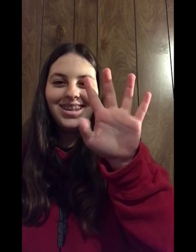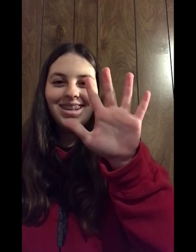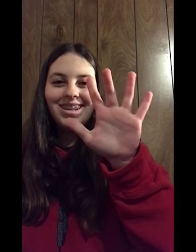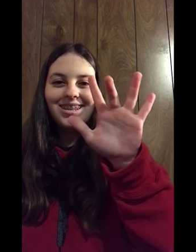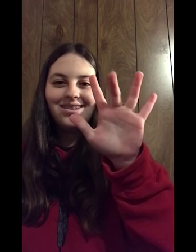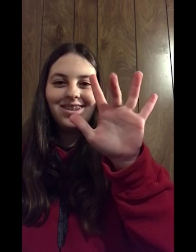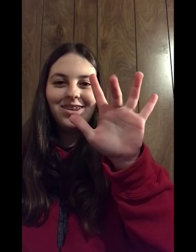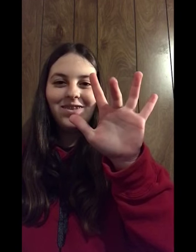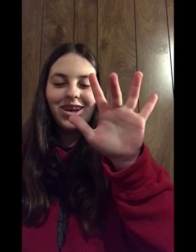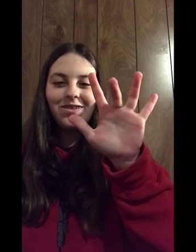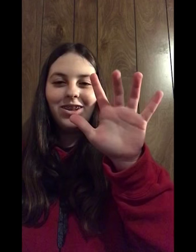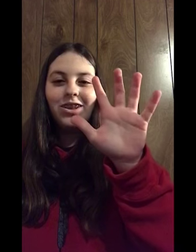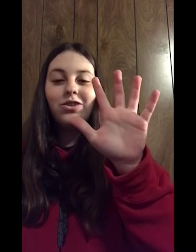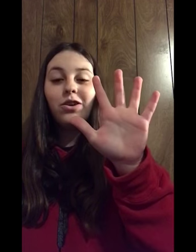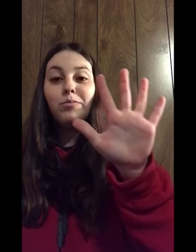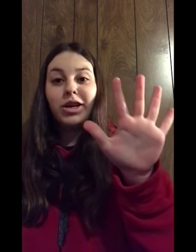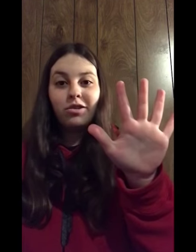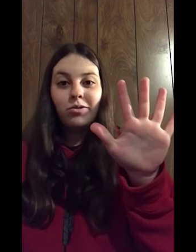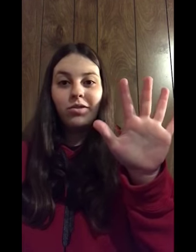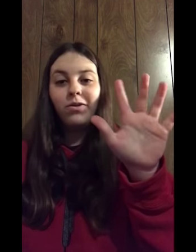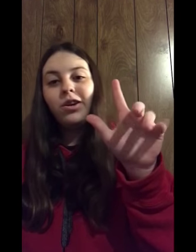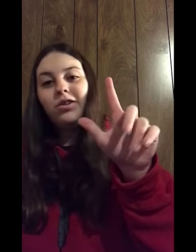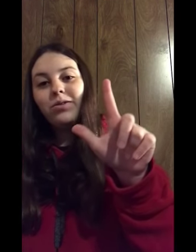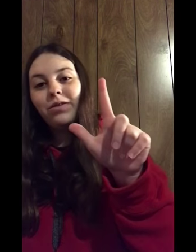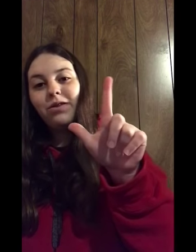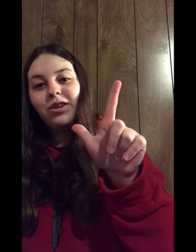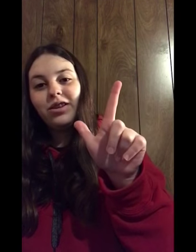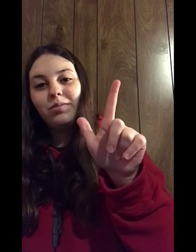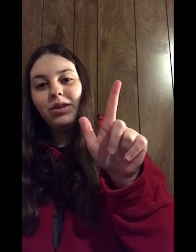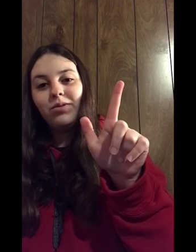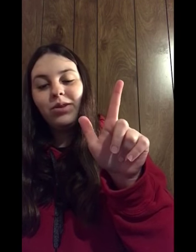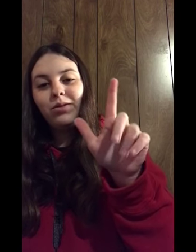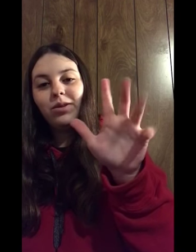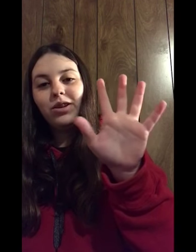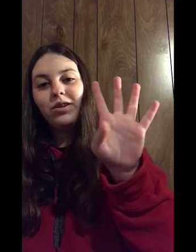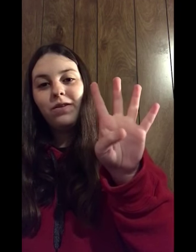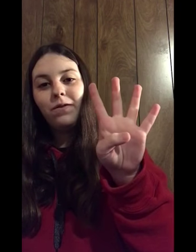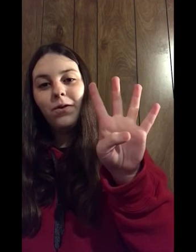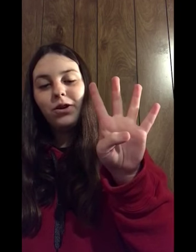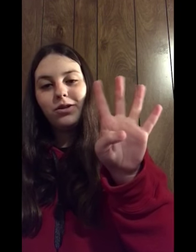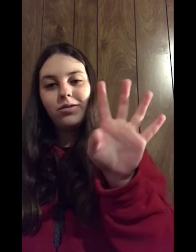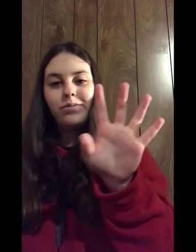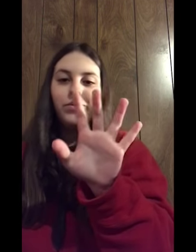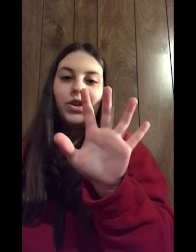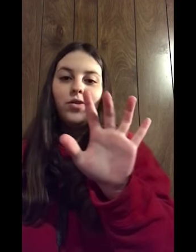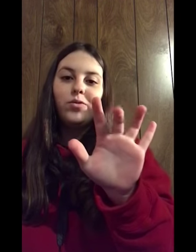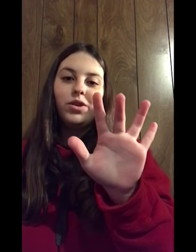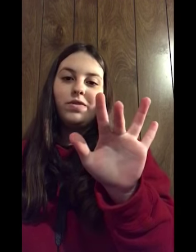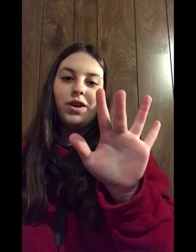24, 25. So, back to 24. 24 is going to be 21, 4, 25.